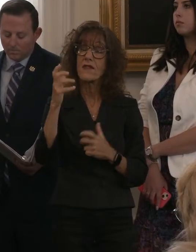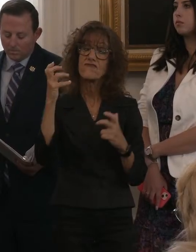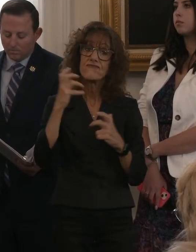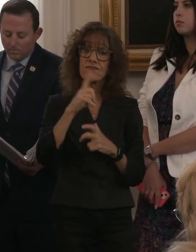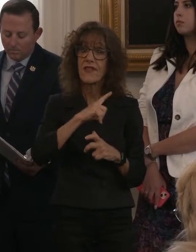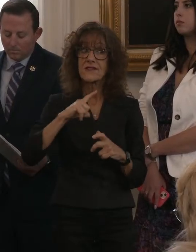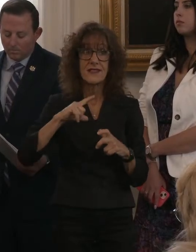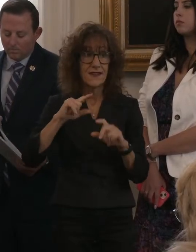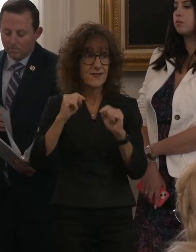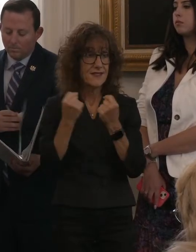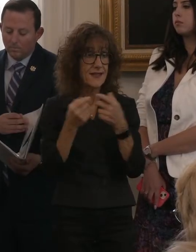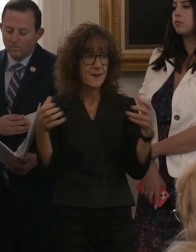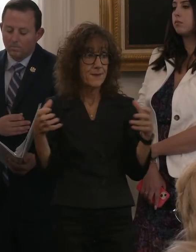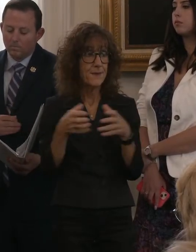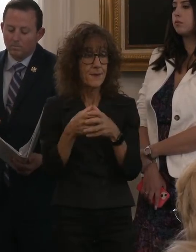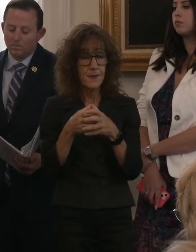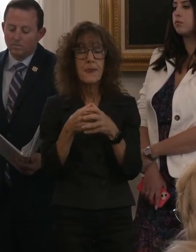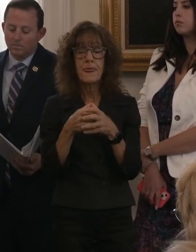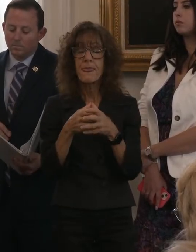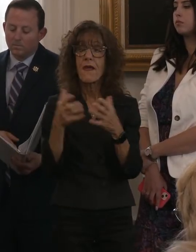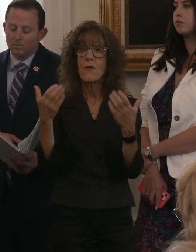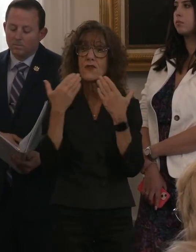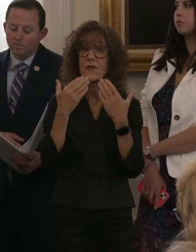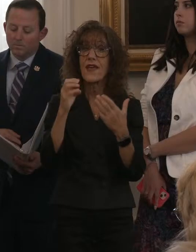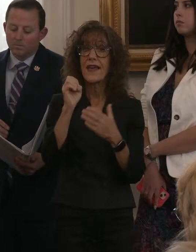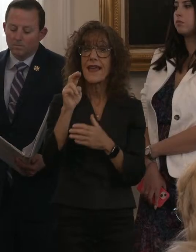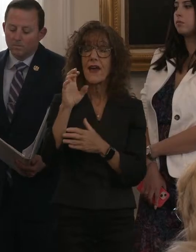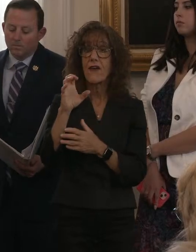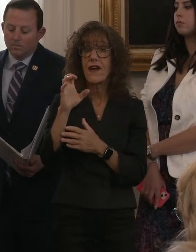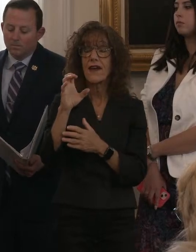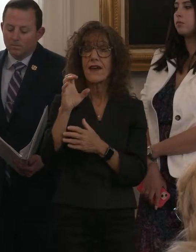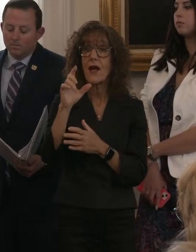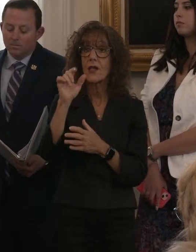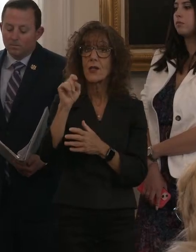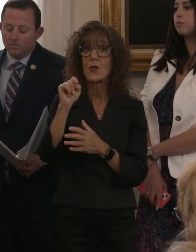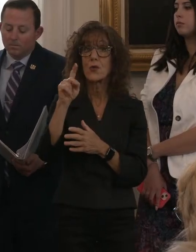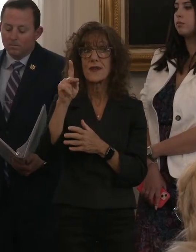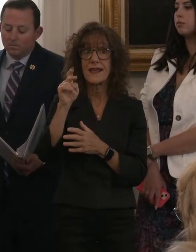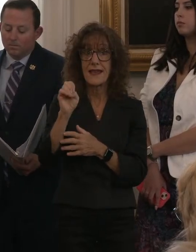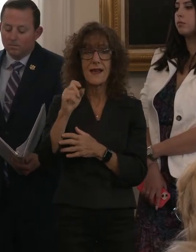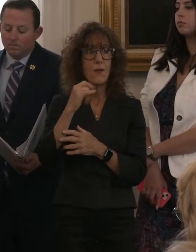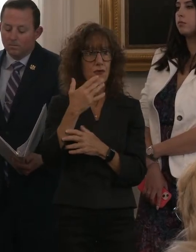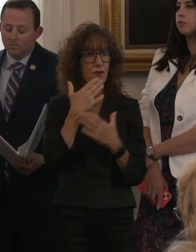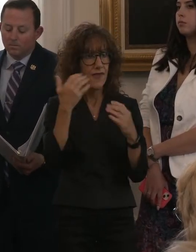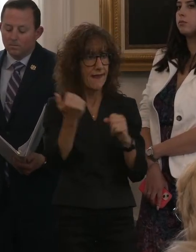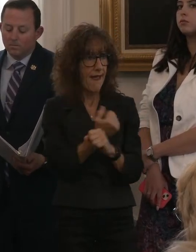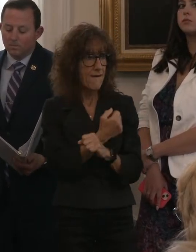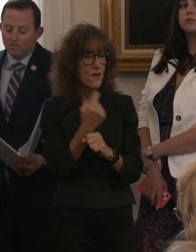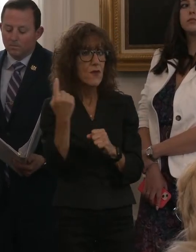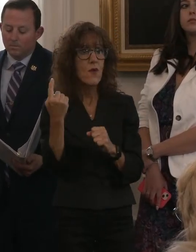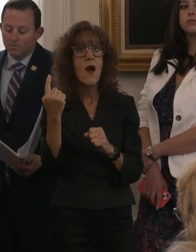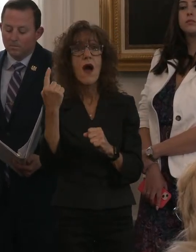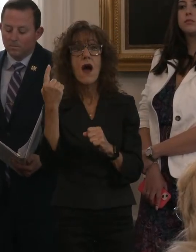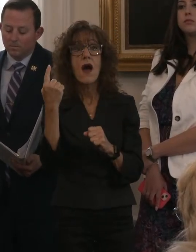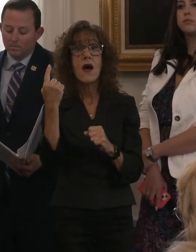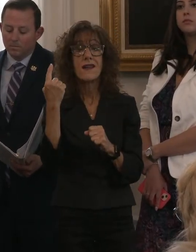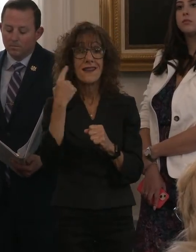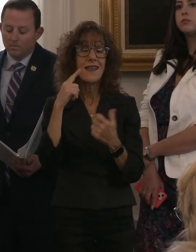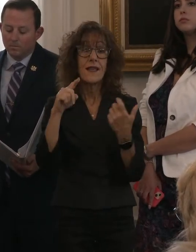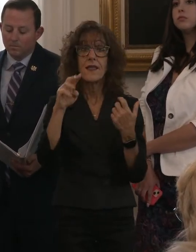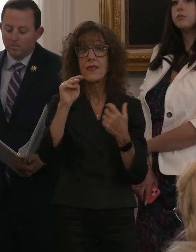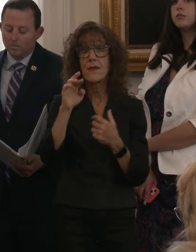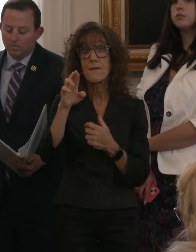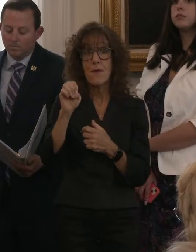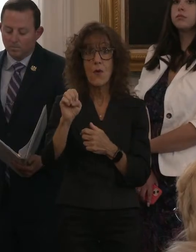legislative team. I want to thank Eric Lukey. I want to thank everybody within the Moore Miller administration for their